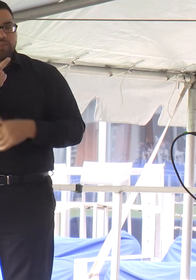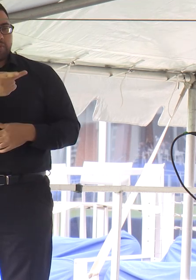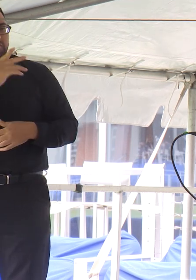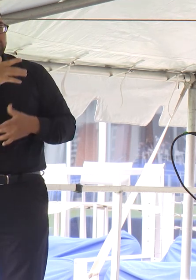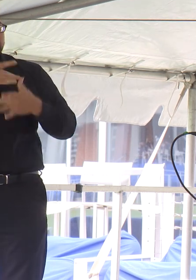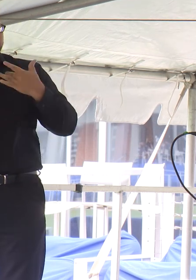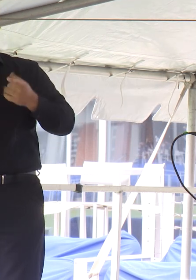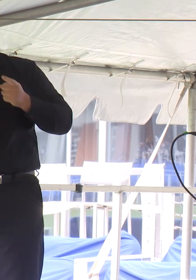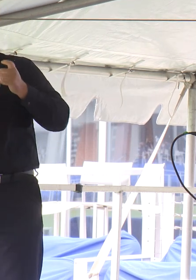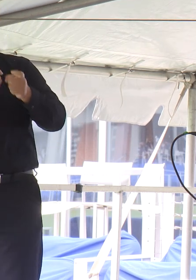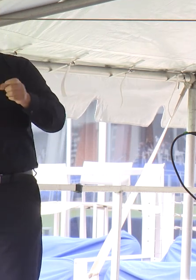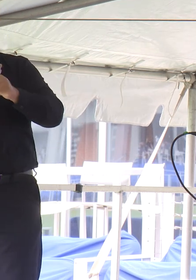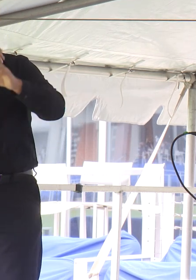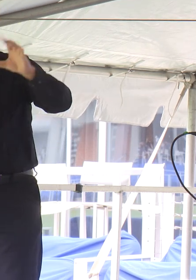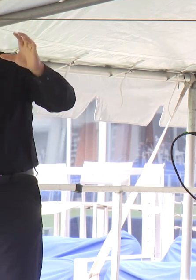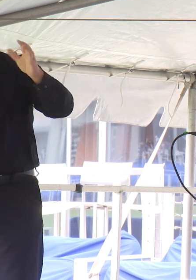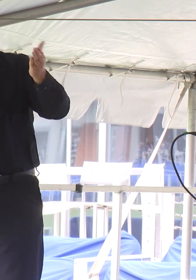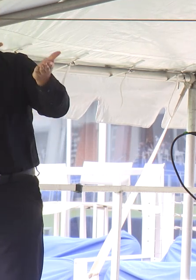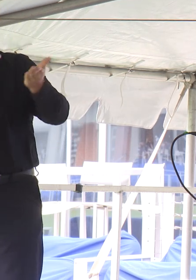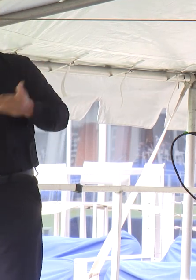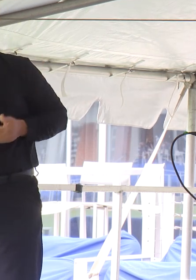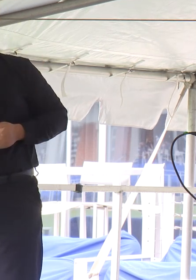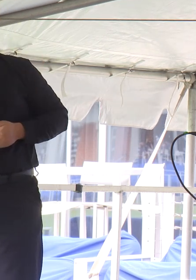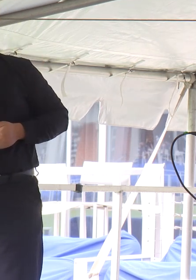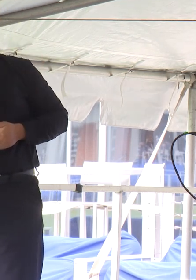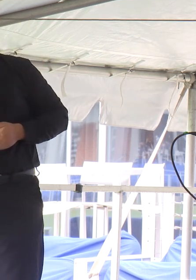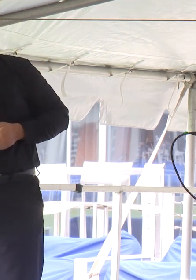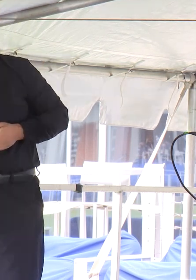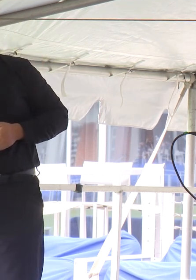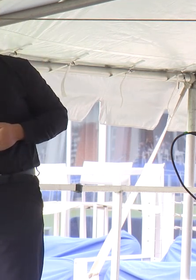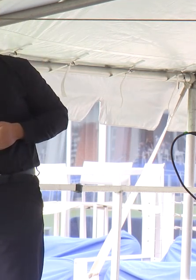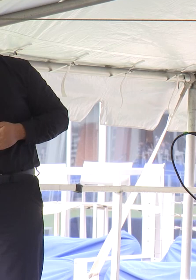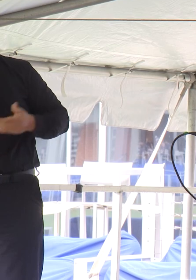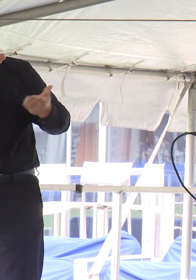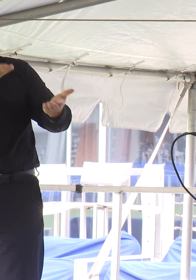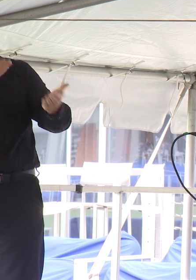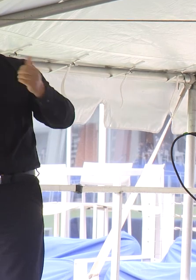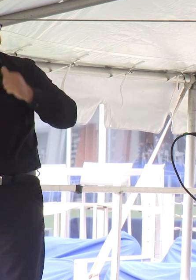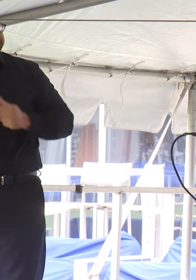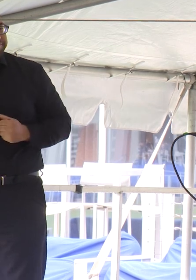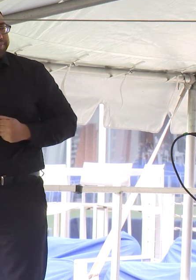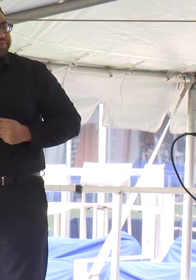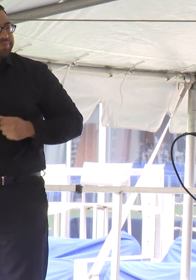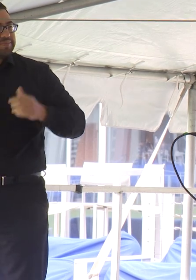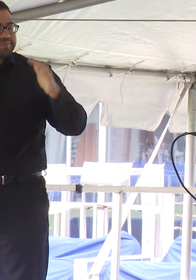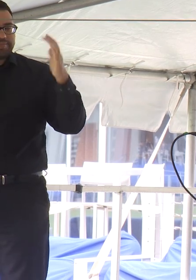your generosity and your vision, and to welcome Bob and Janet Vackar.